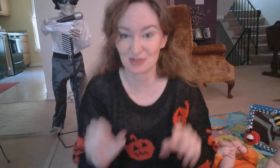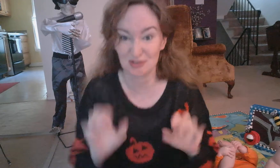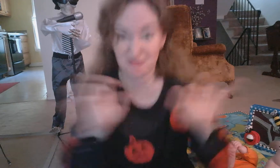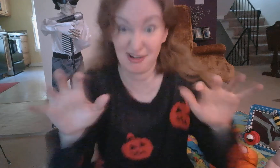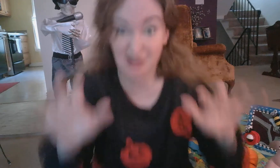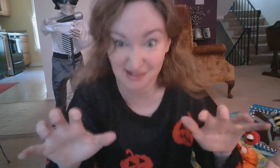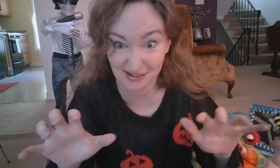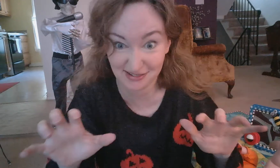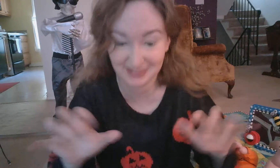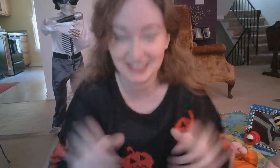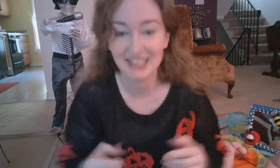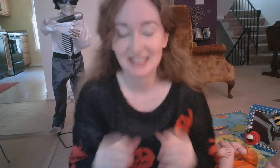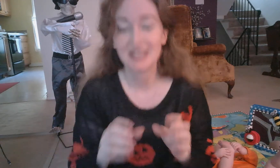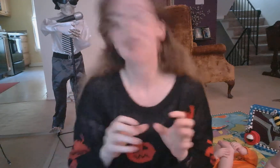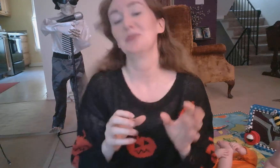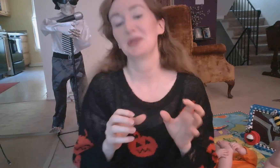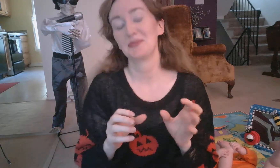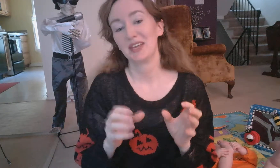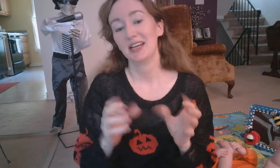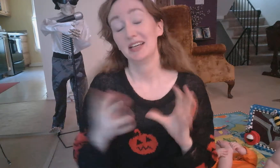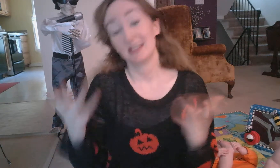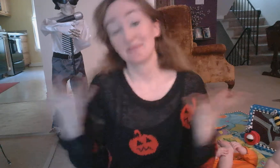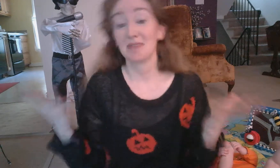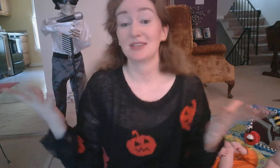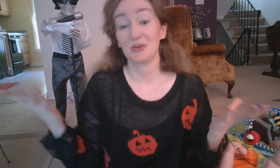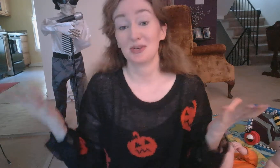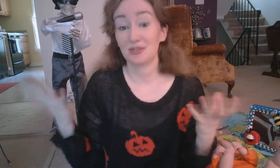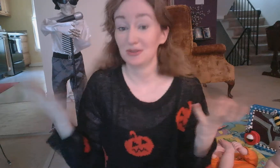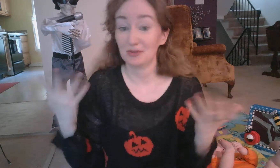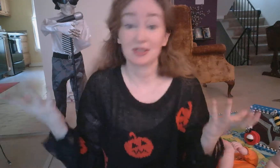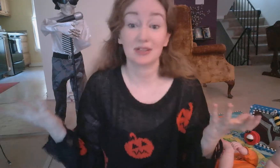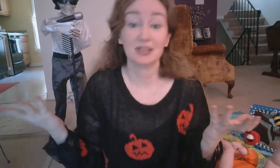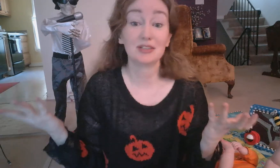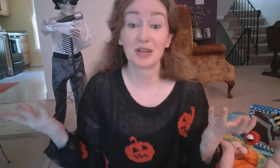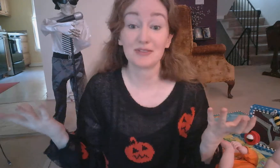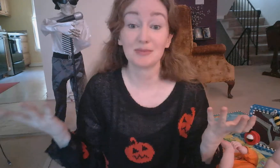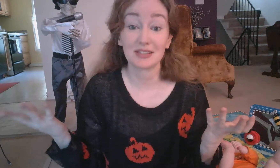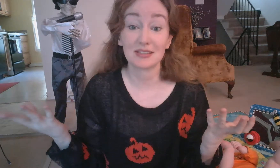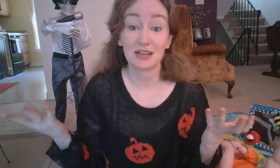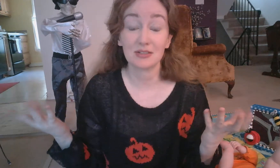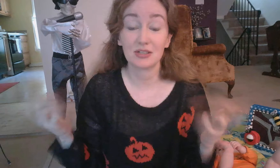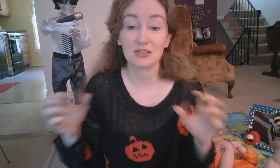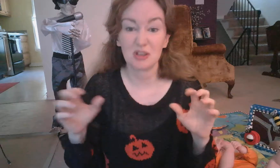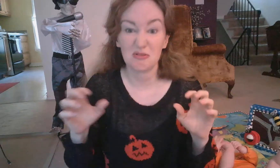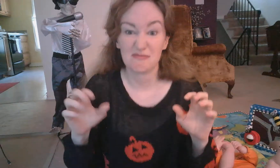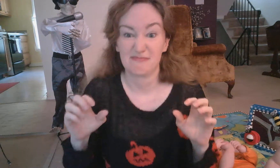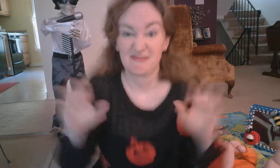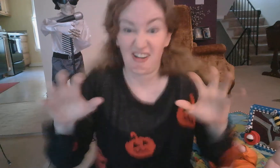monster. Rawr. But as always, you clearly don't have to make the sound. You can just go.